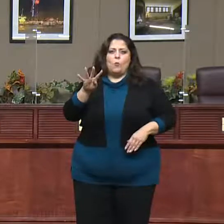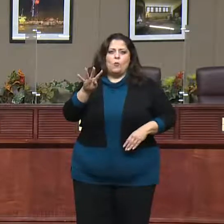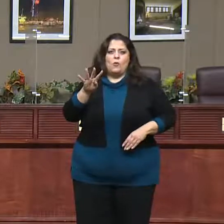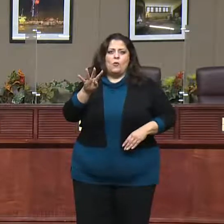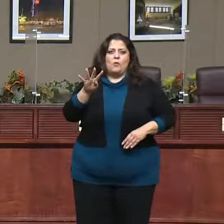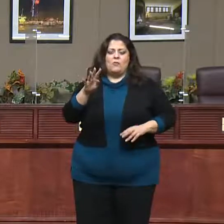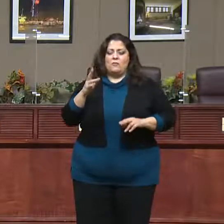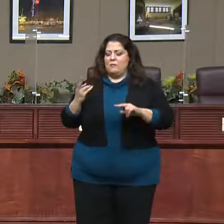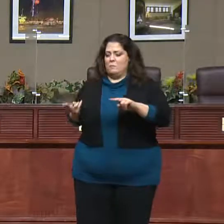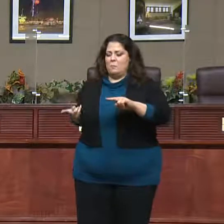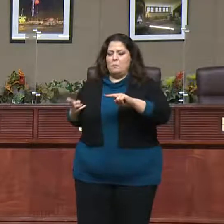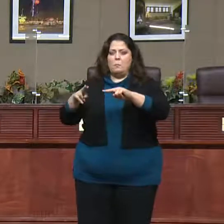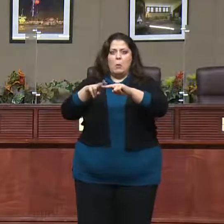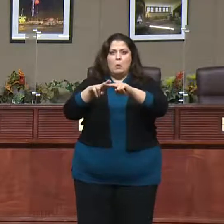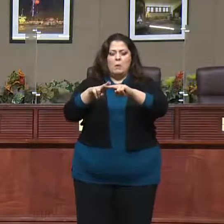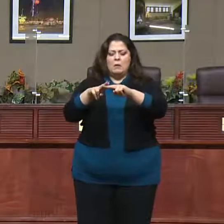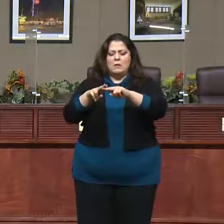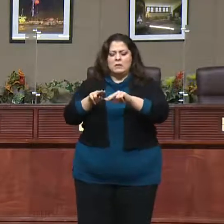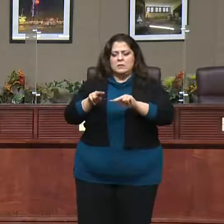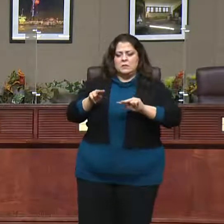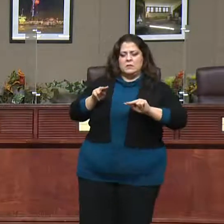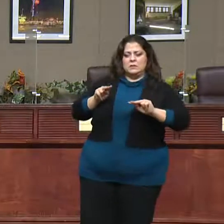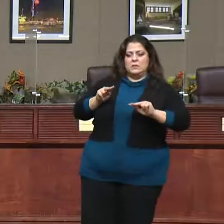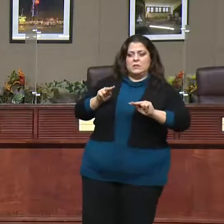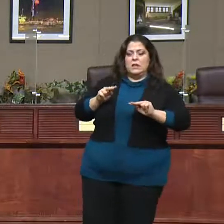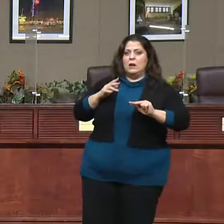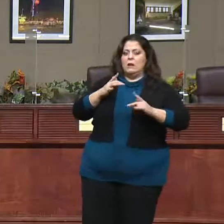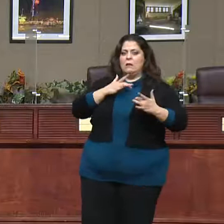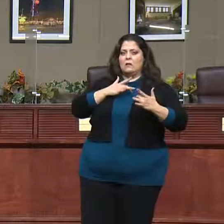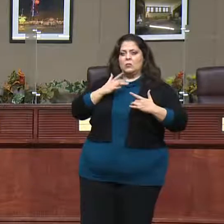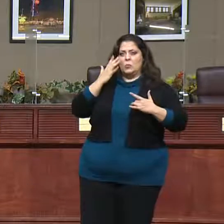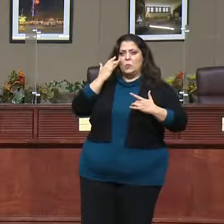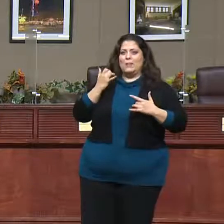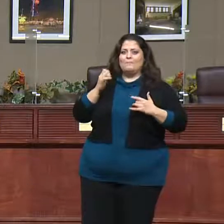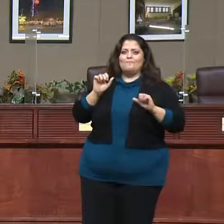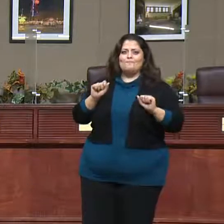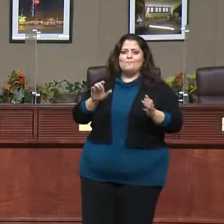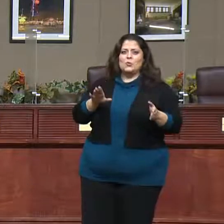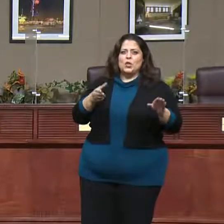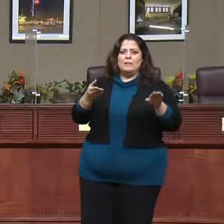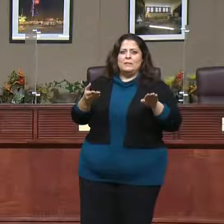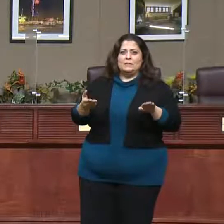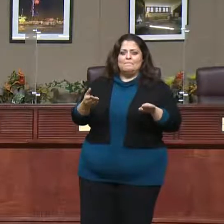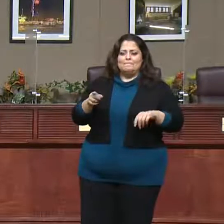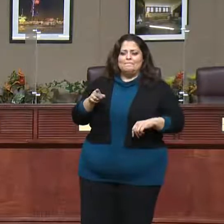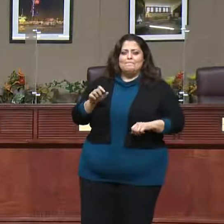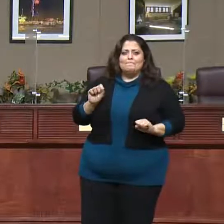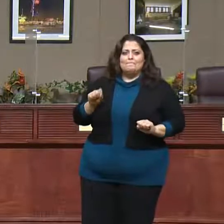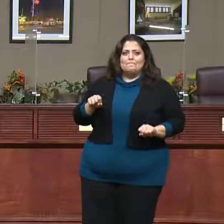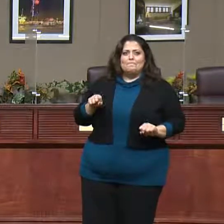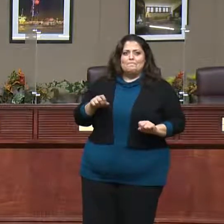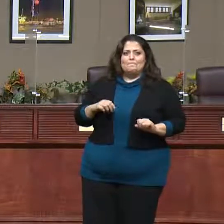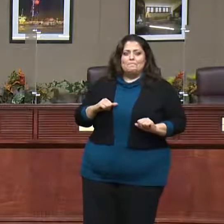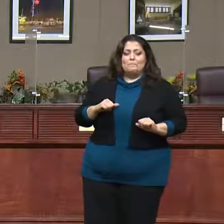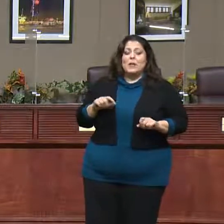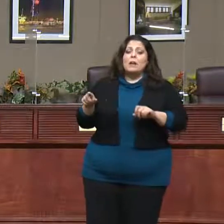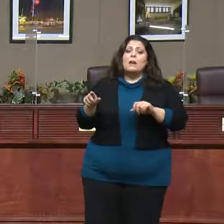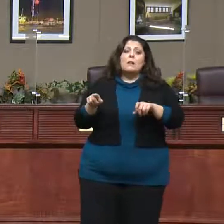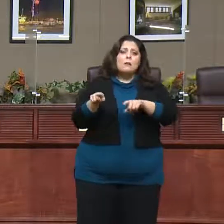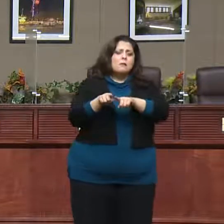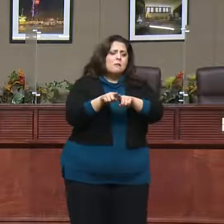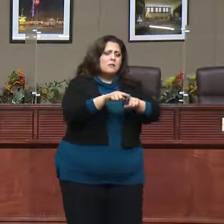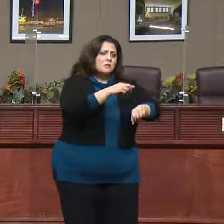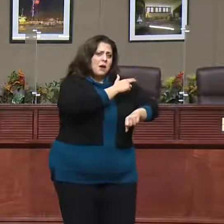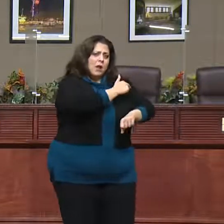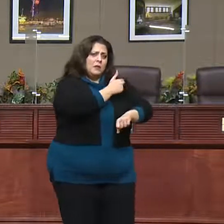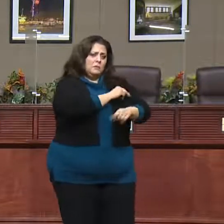concerned about mortality rate. With the hospitals, we will start reporting to you some hospital data as